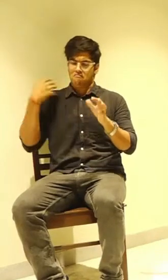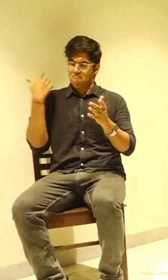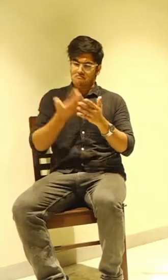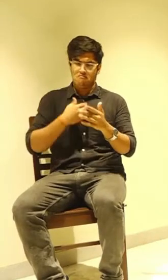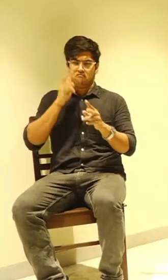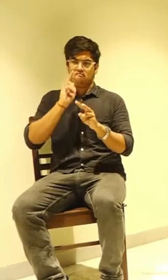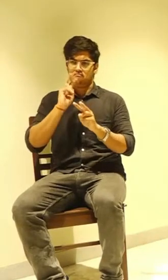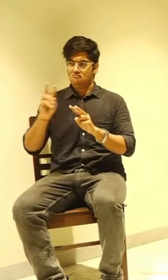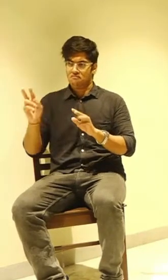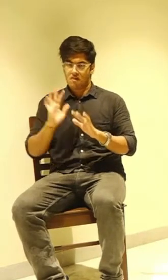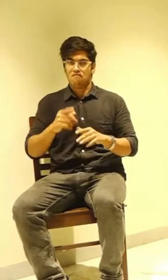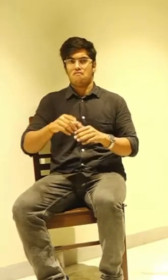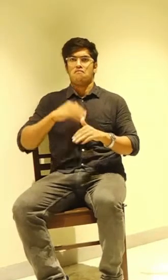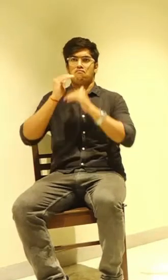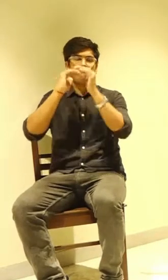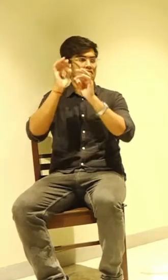this chance.